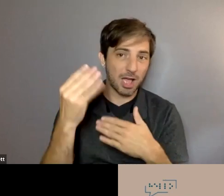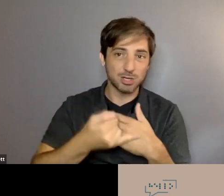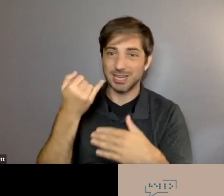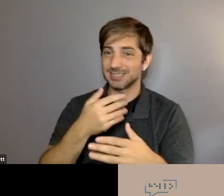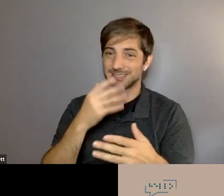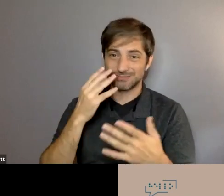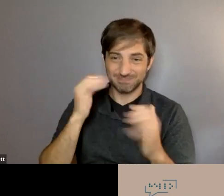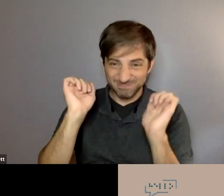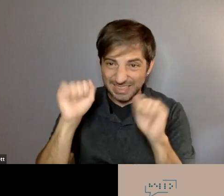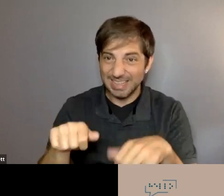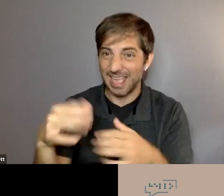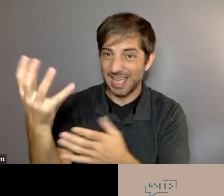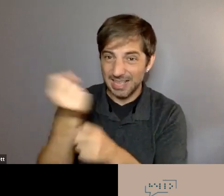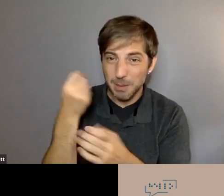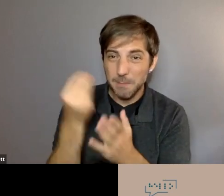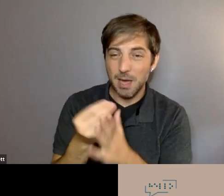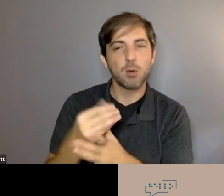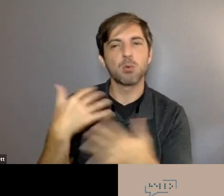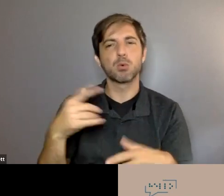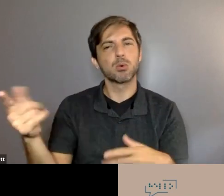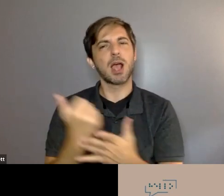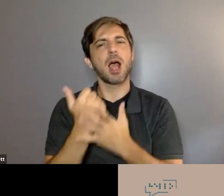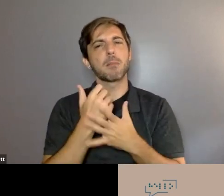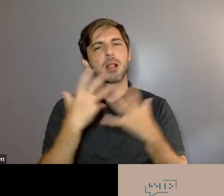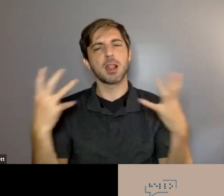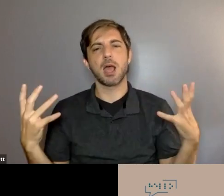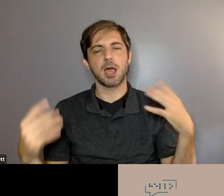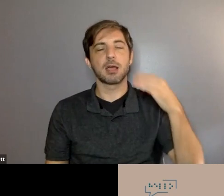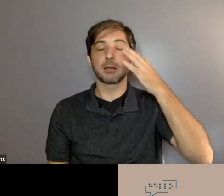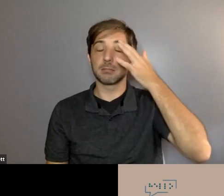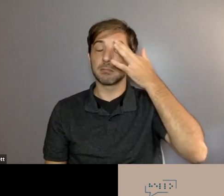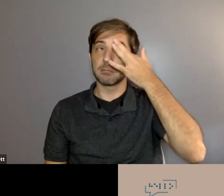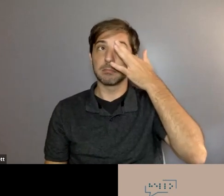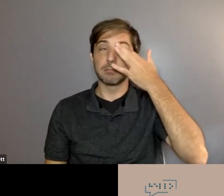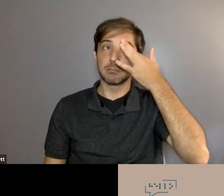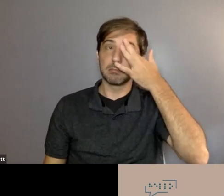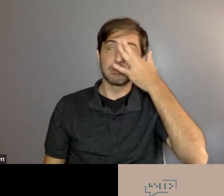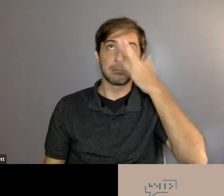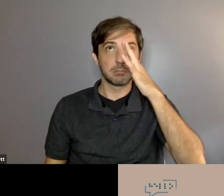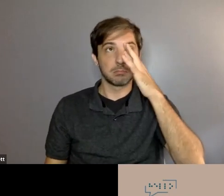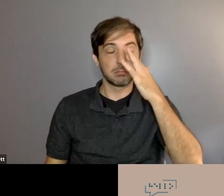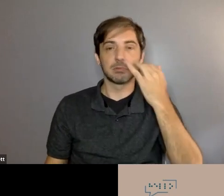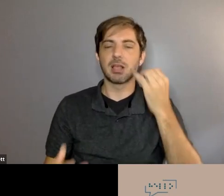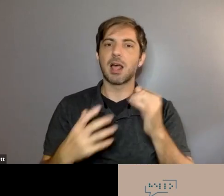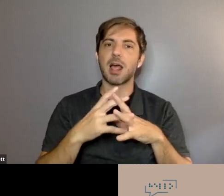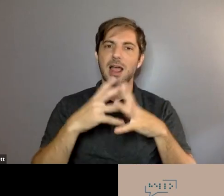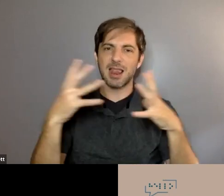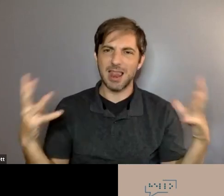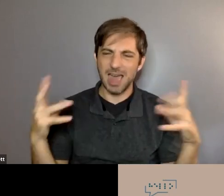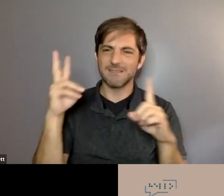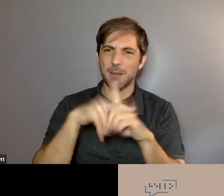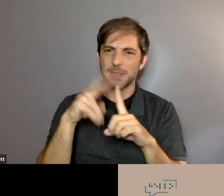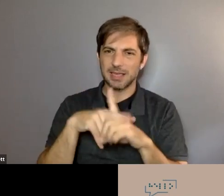helpful. Because of the huge number of applications that we anticipate, we have more limited